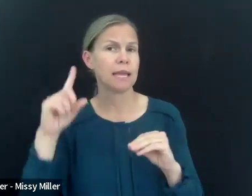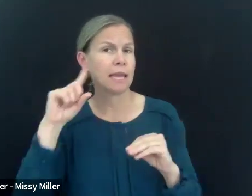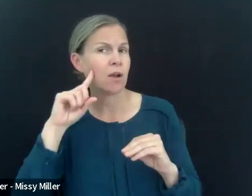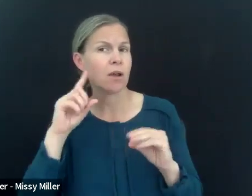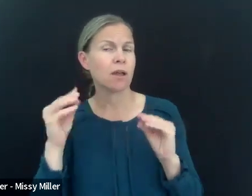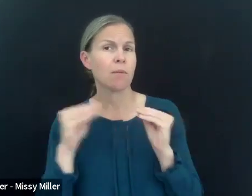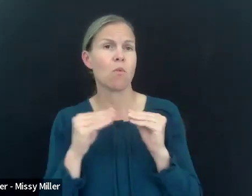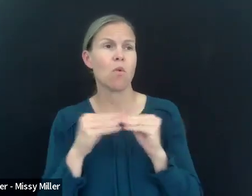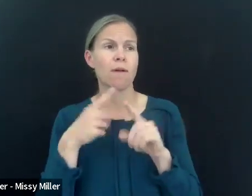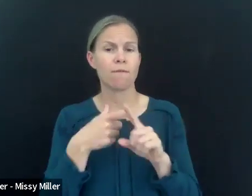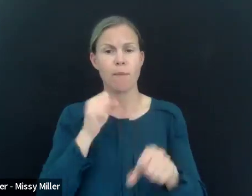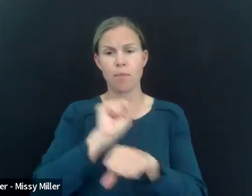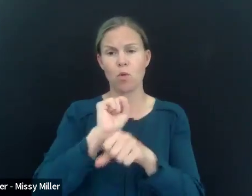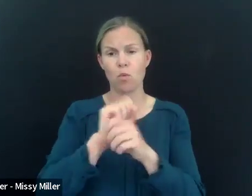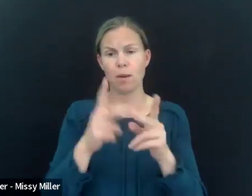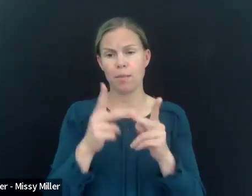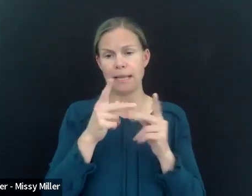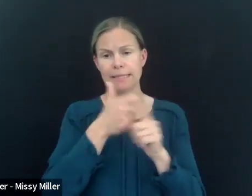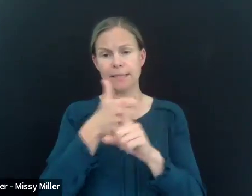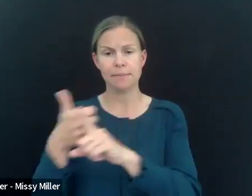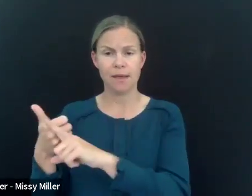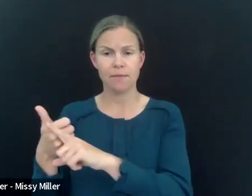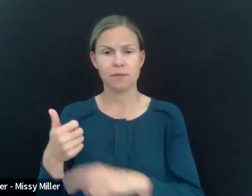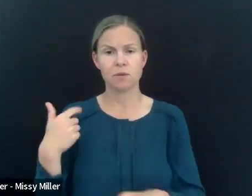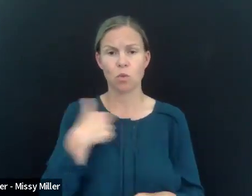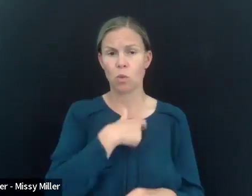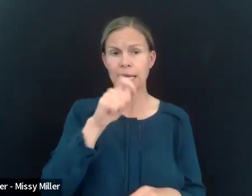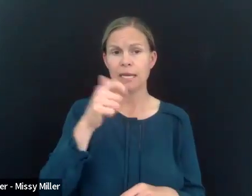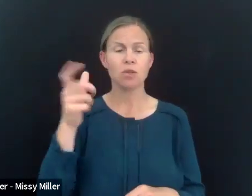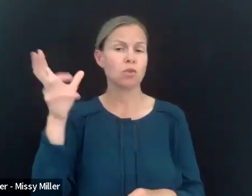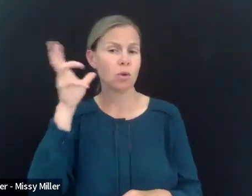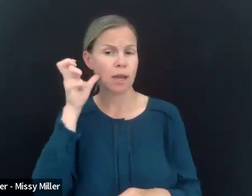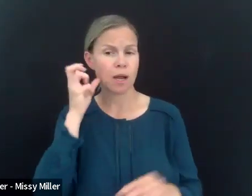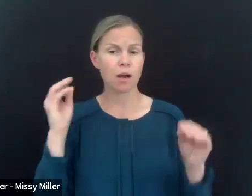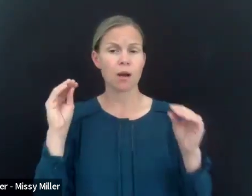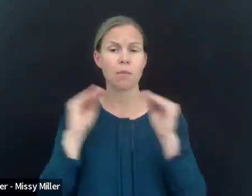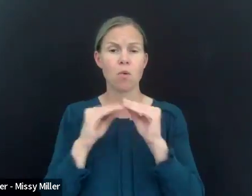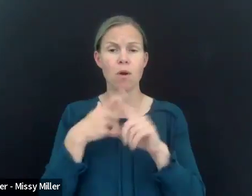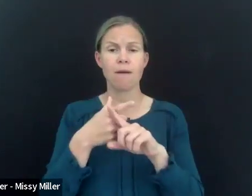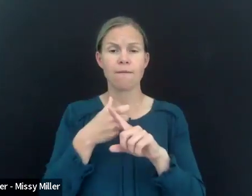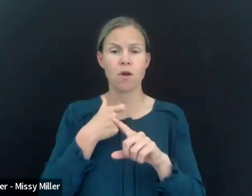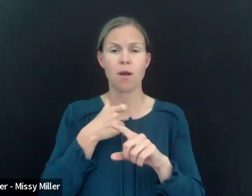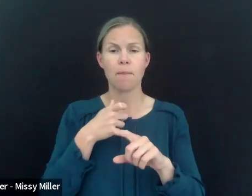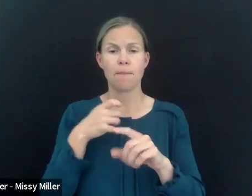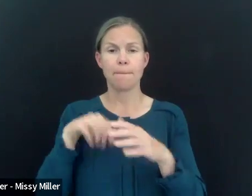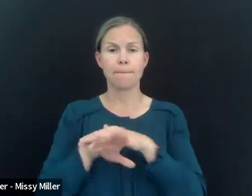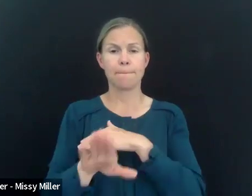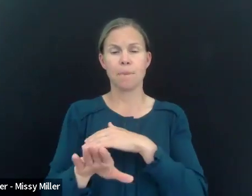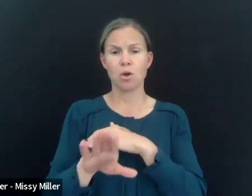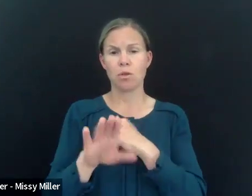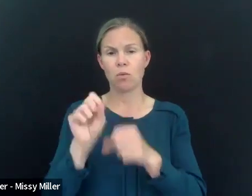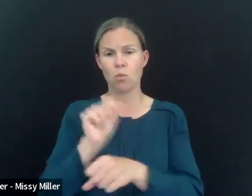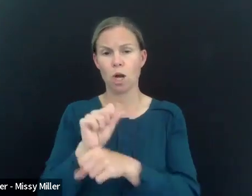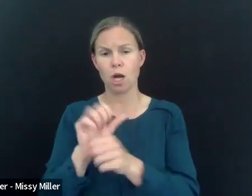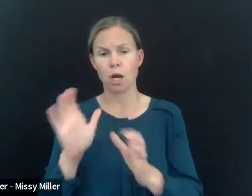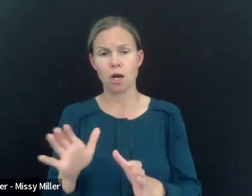workforce themselves. So we do need to hear more from birth workers, midwives, and folks who have birth centers,